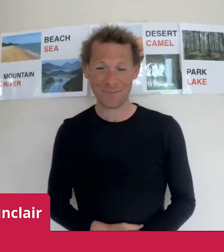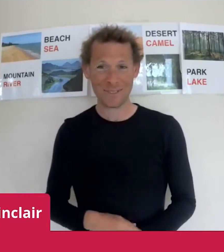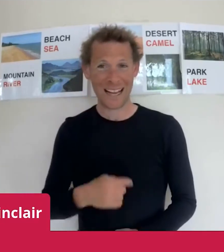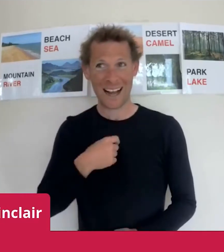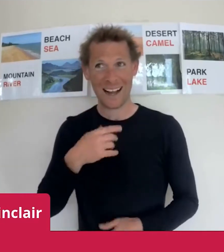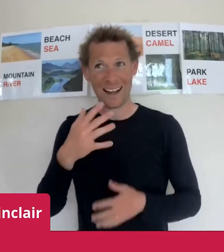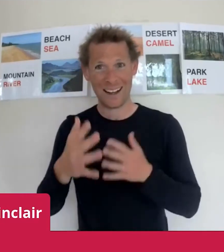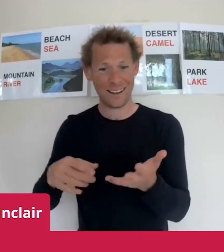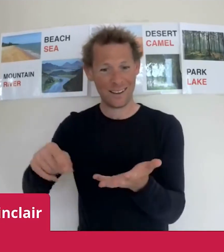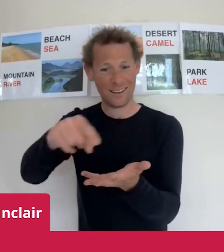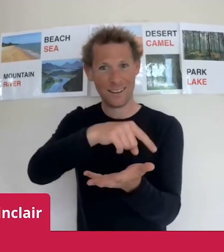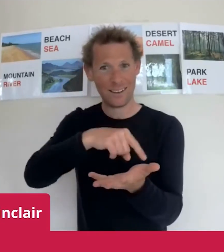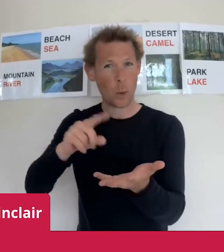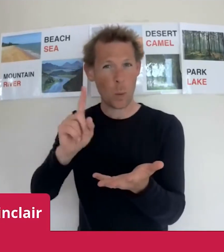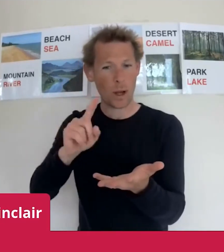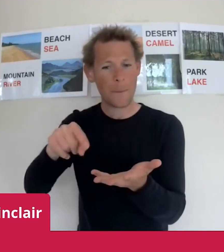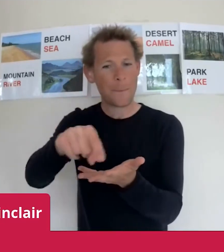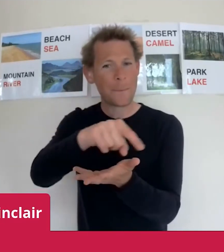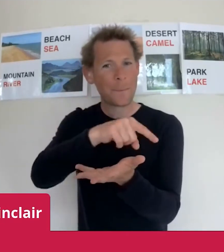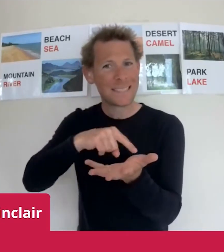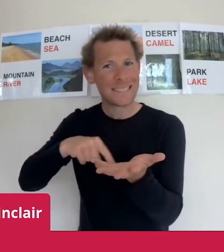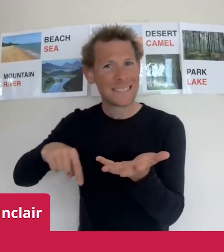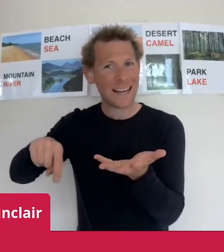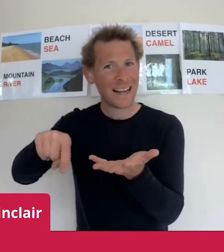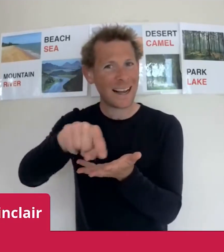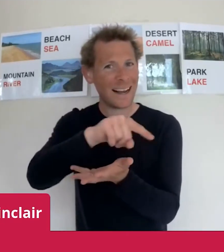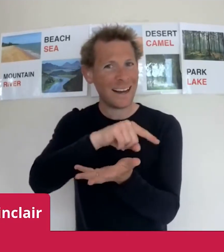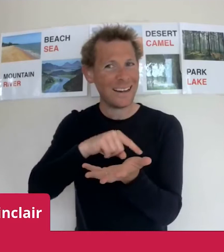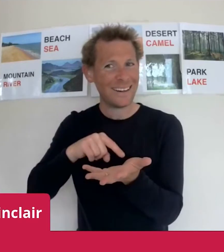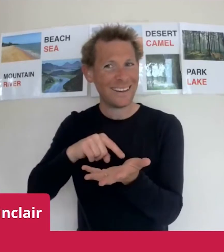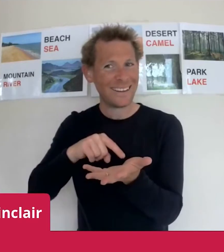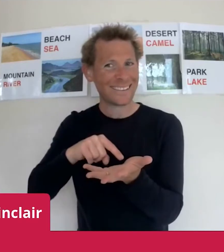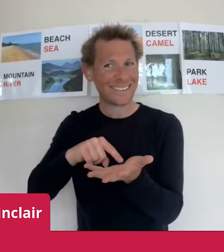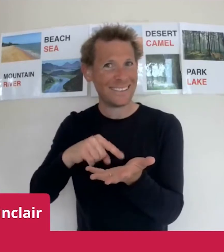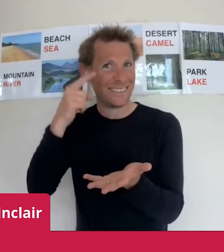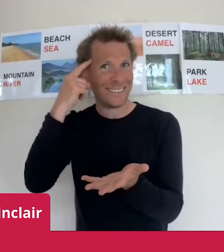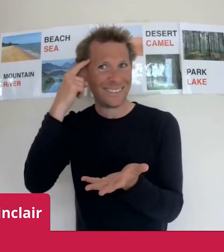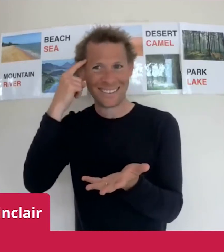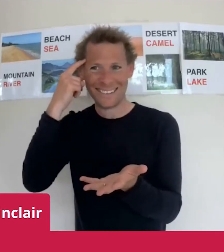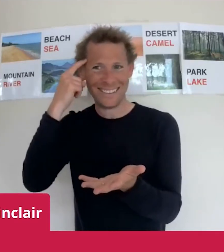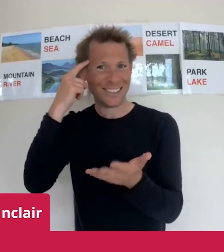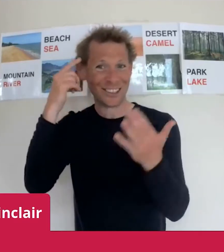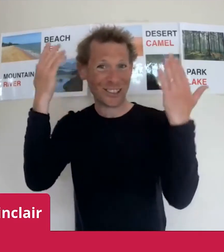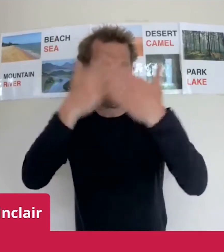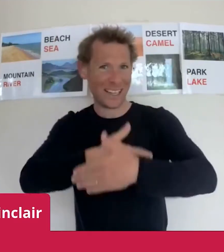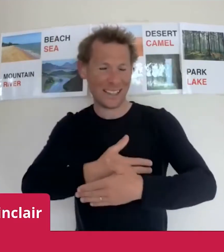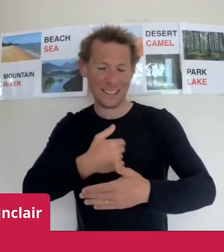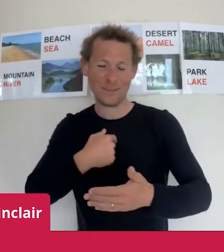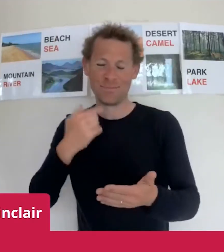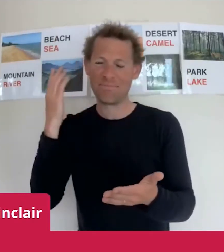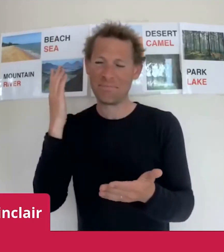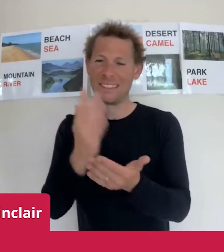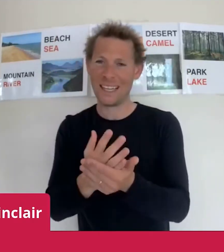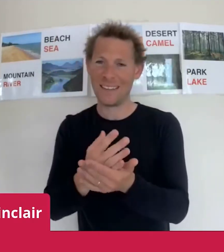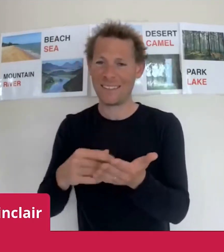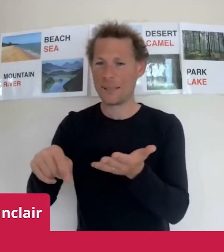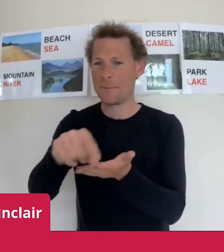I'm always thinking of food. Do you know what I almost signed? I actually almost signed pizza. I think I'm dreaming about my